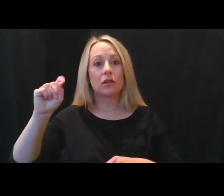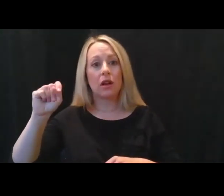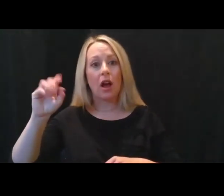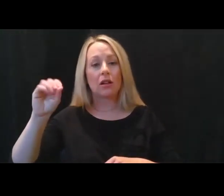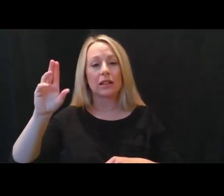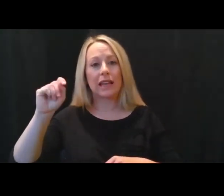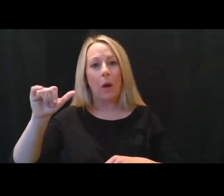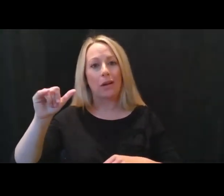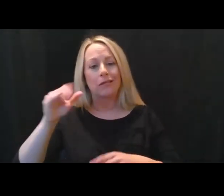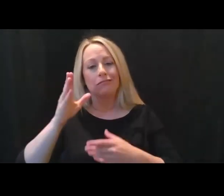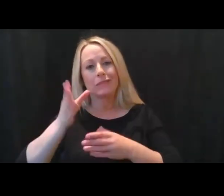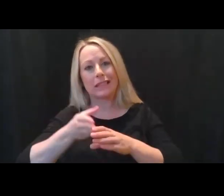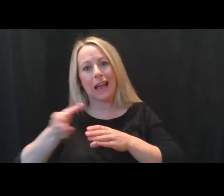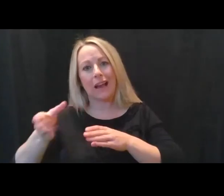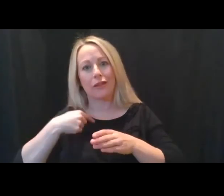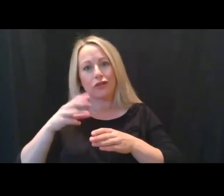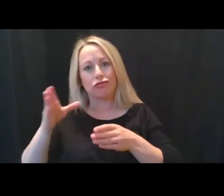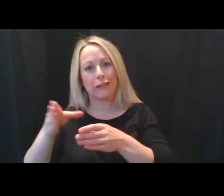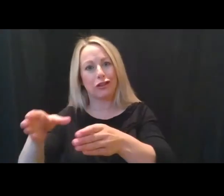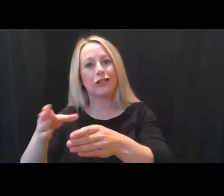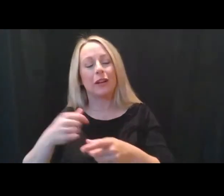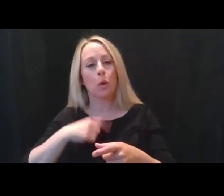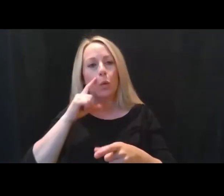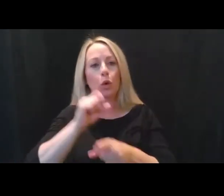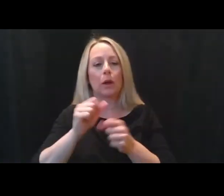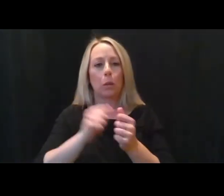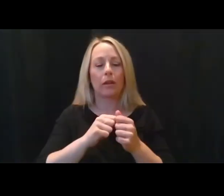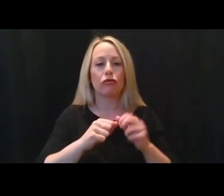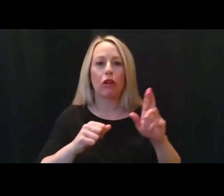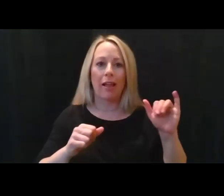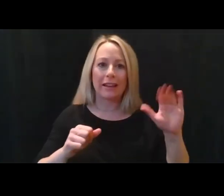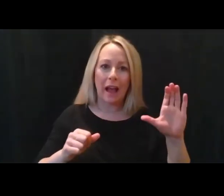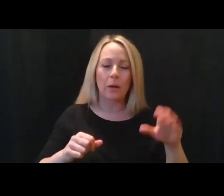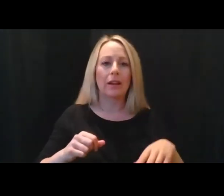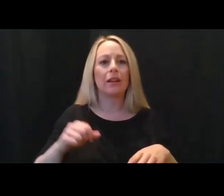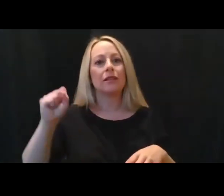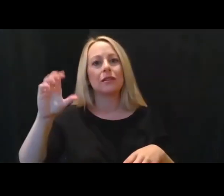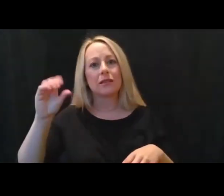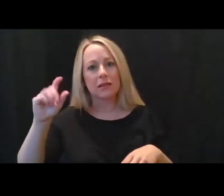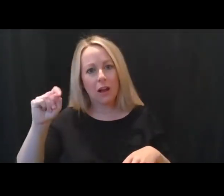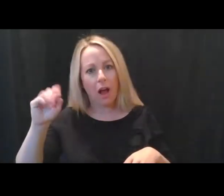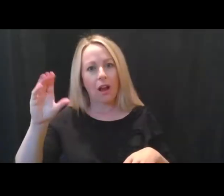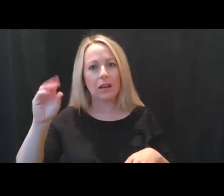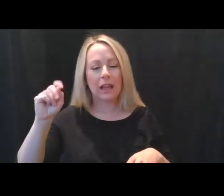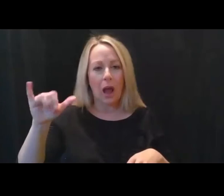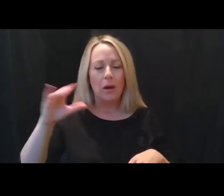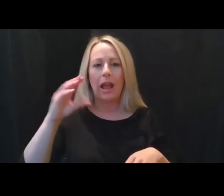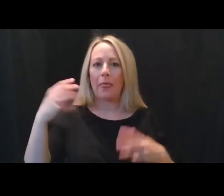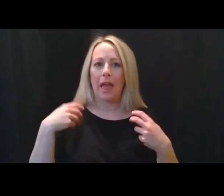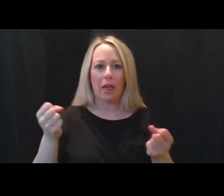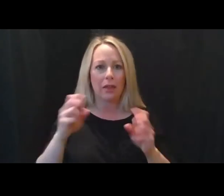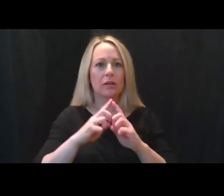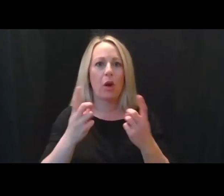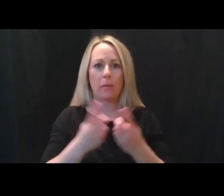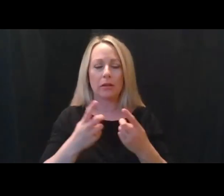course, we're working with Rock Island and the health department